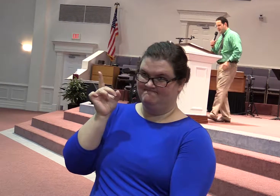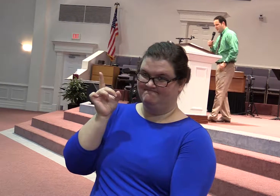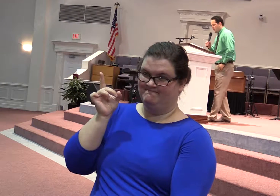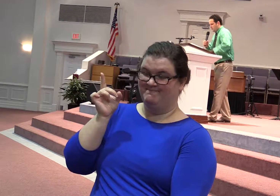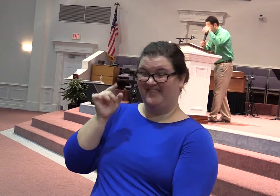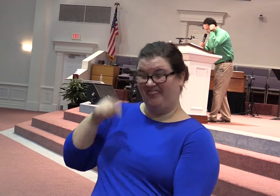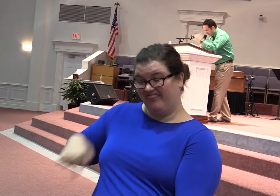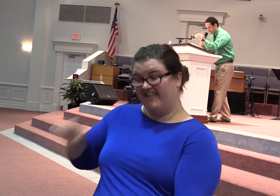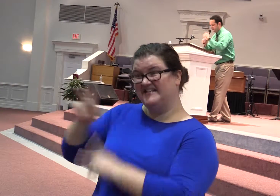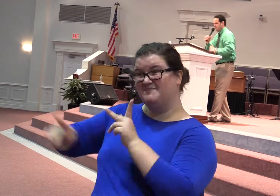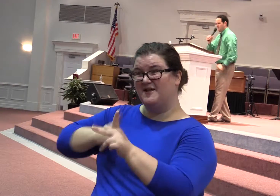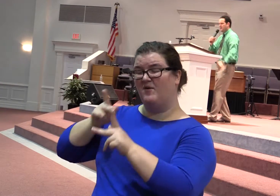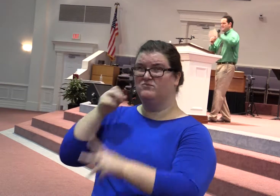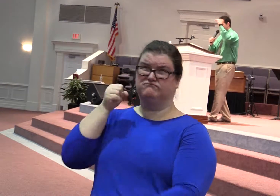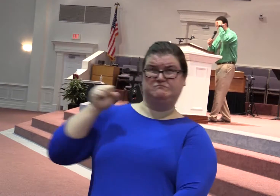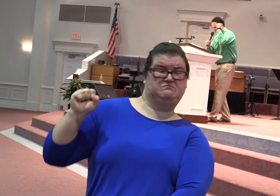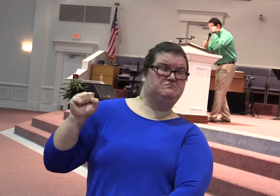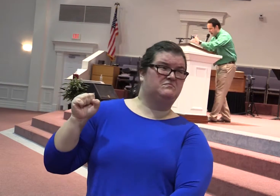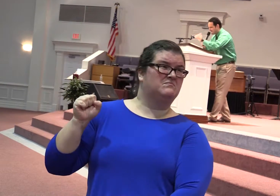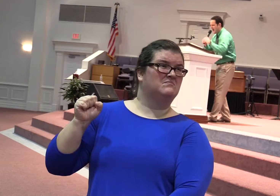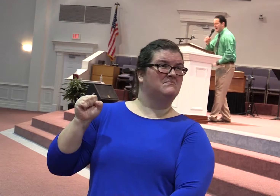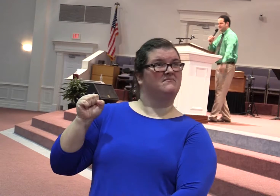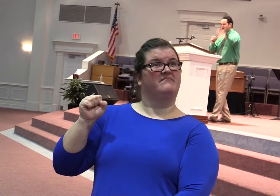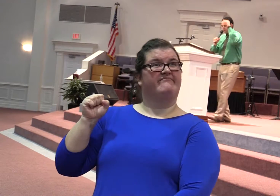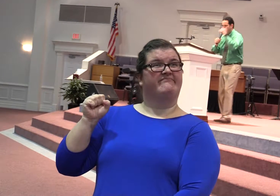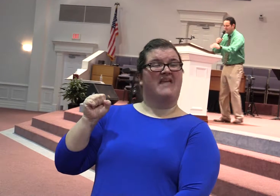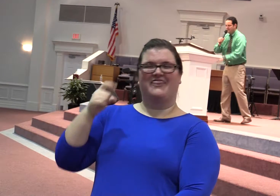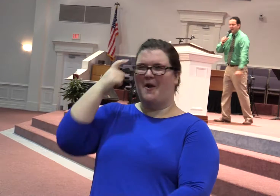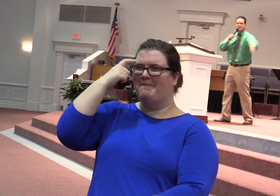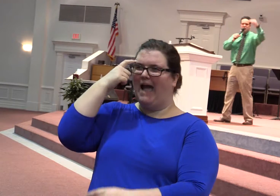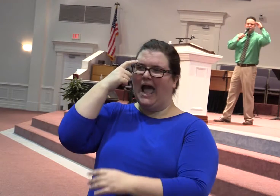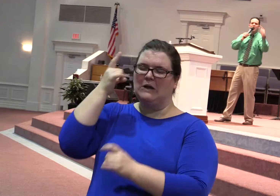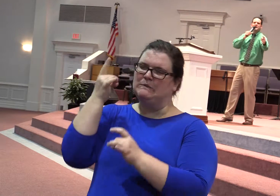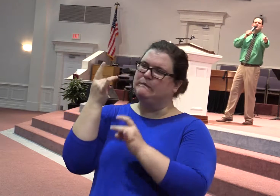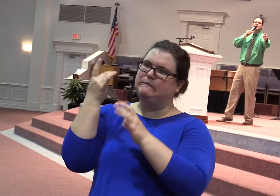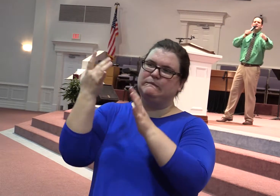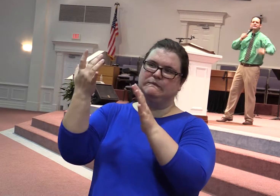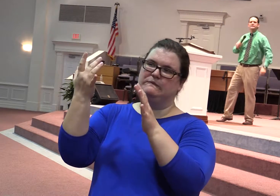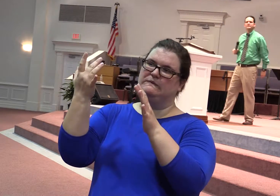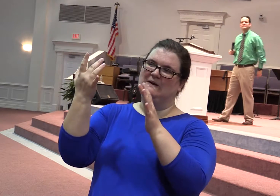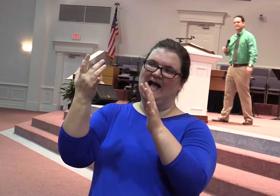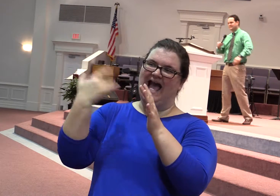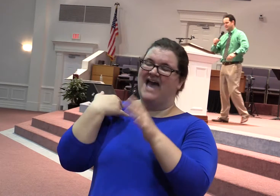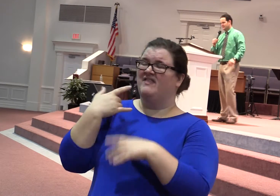These people resist the truth. Men of corrupt minds, reprobate concerning the faith.